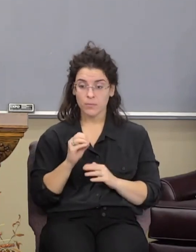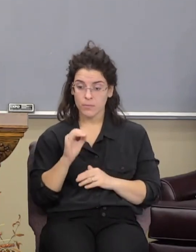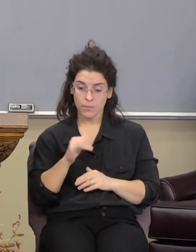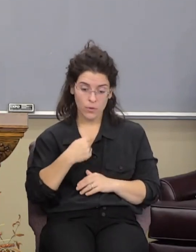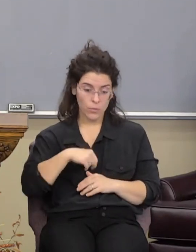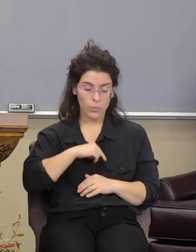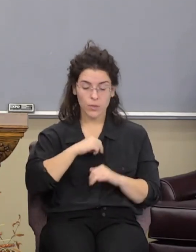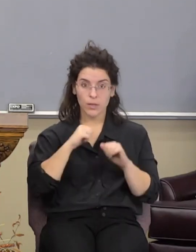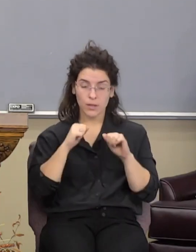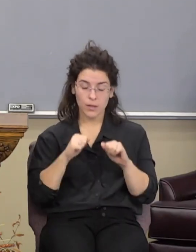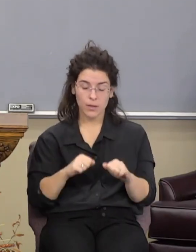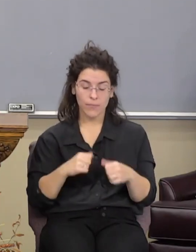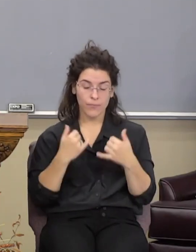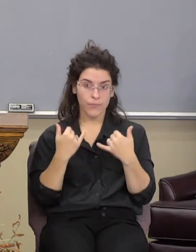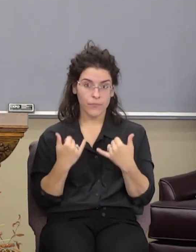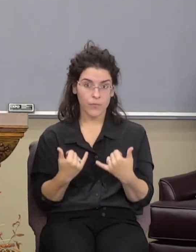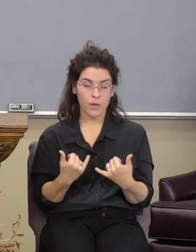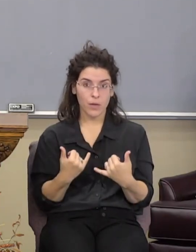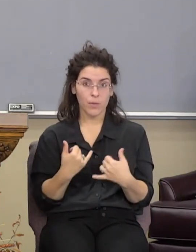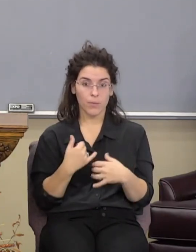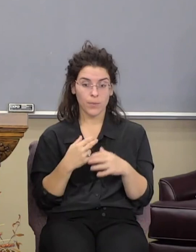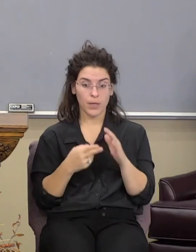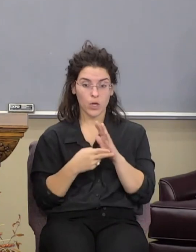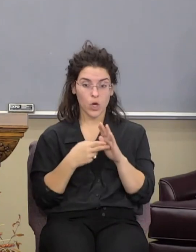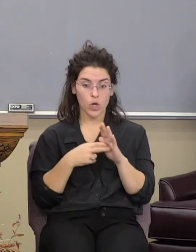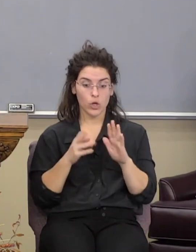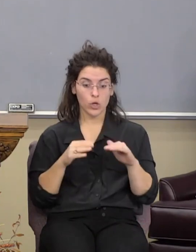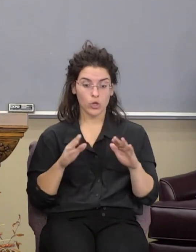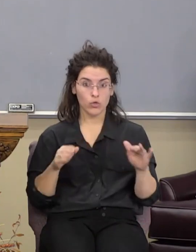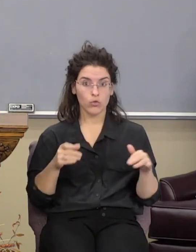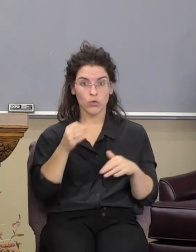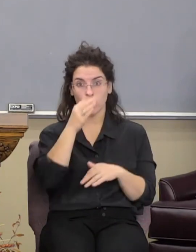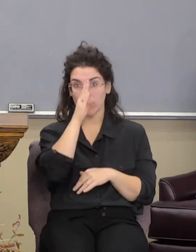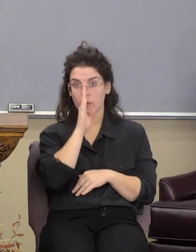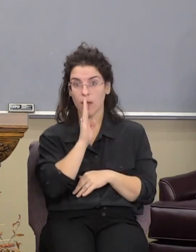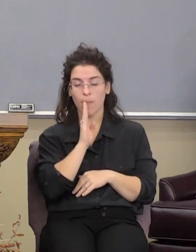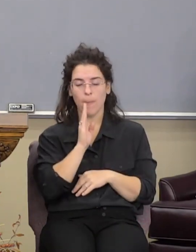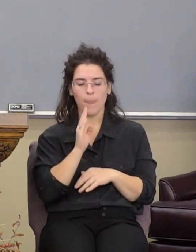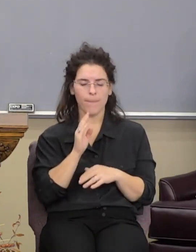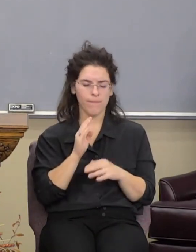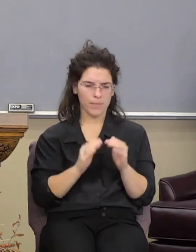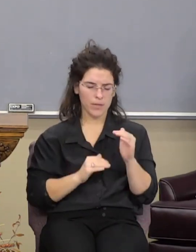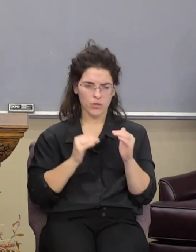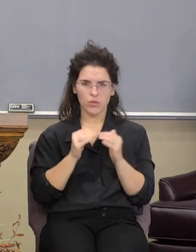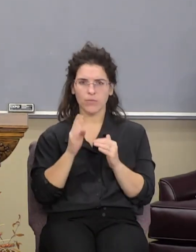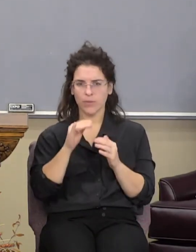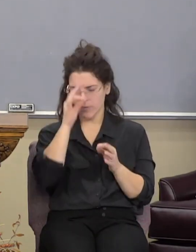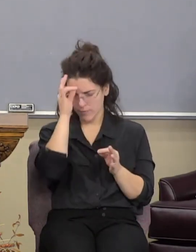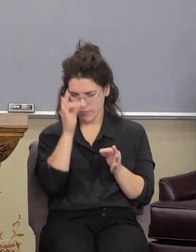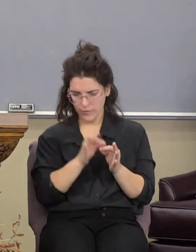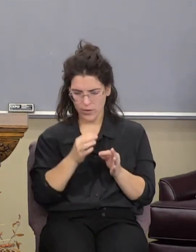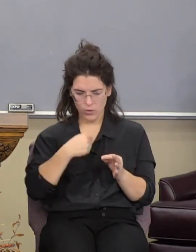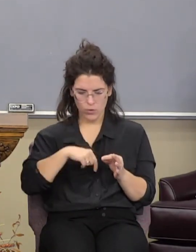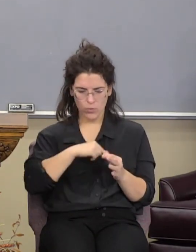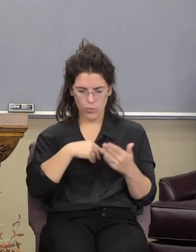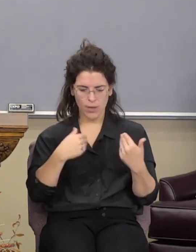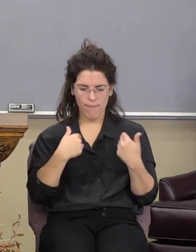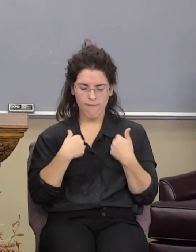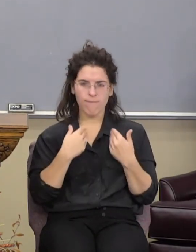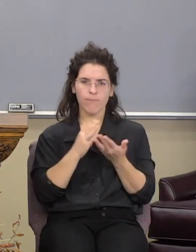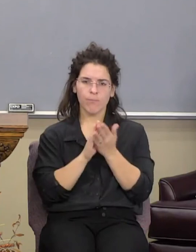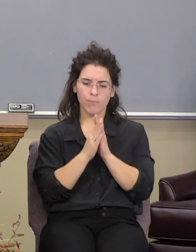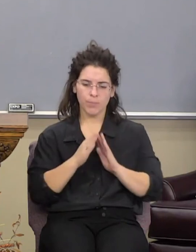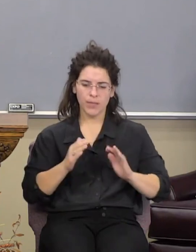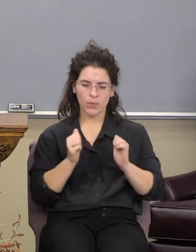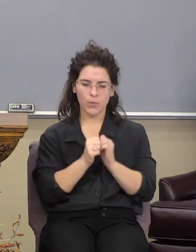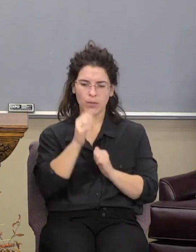we can now be called the children of God? Wait a minute. Therefore, being justified by faith, we have what? Peace